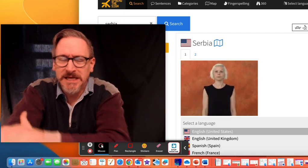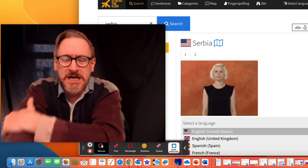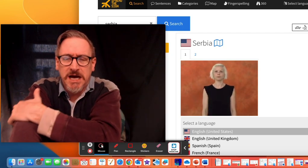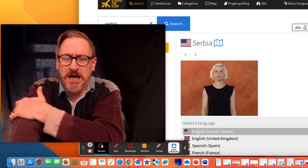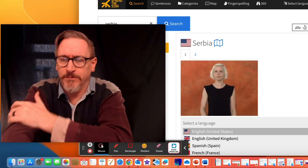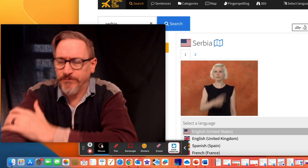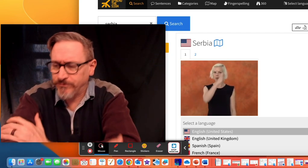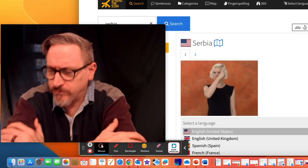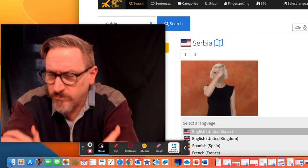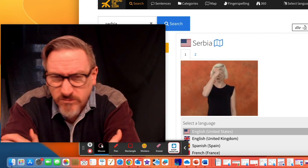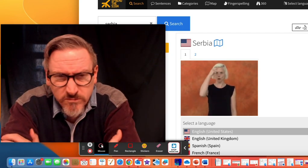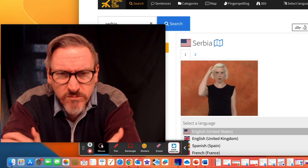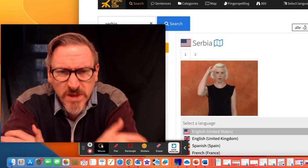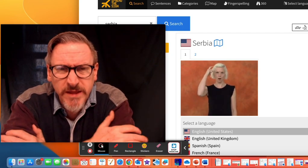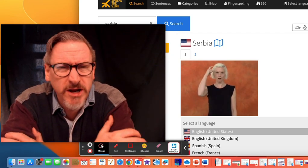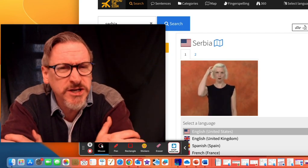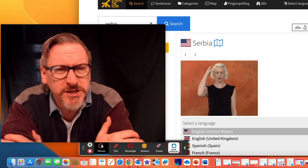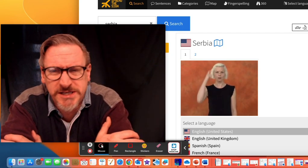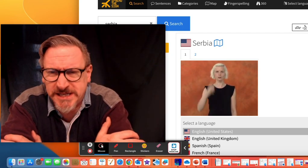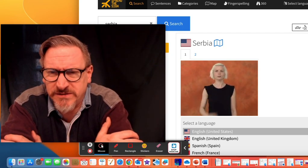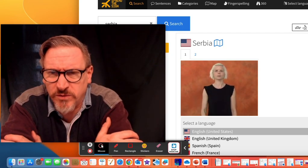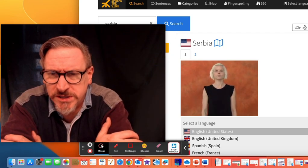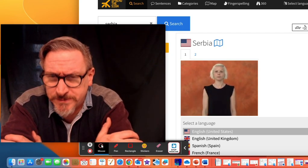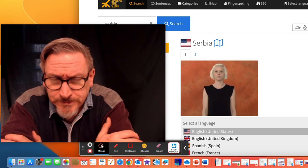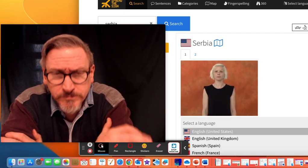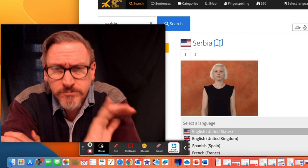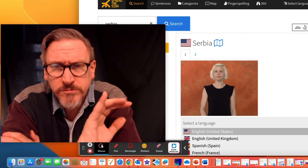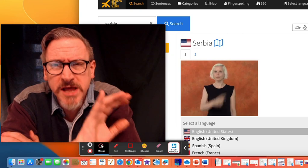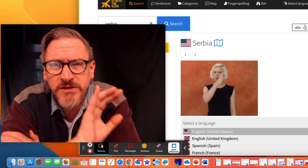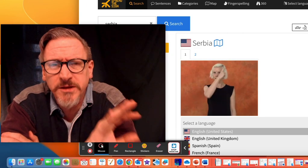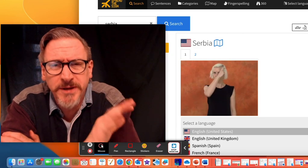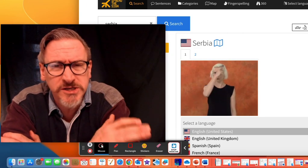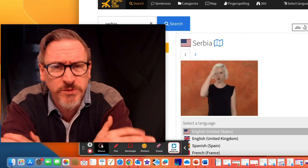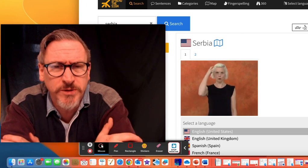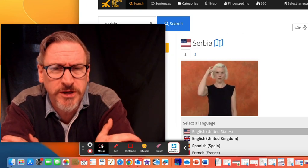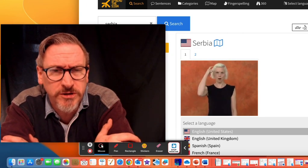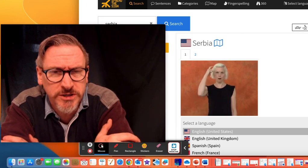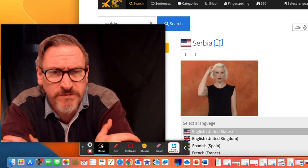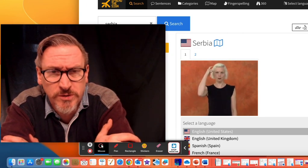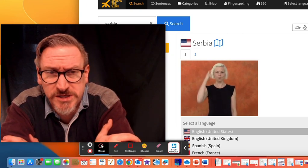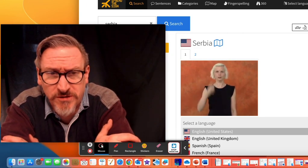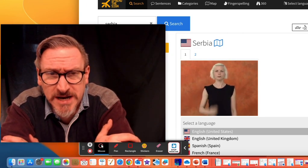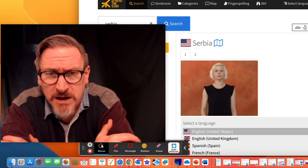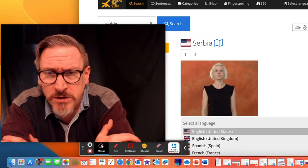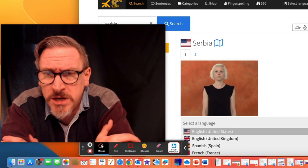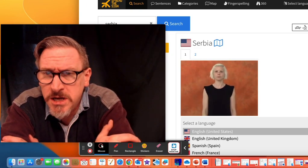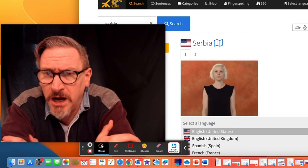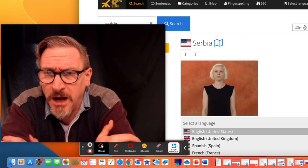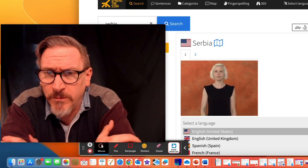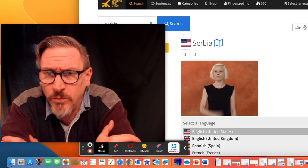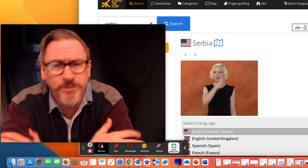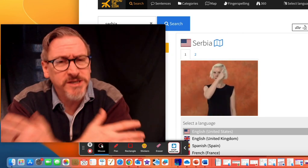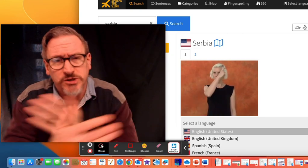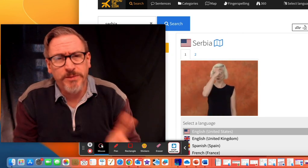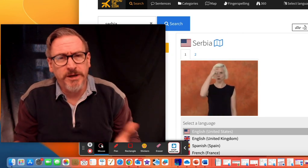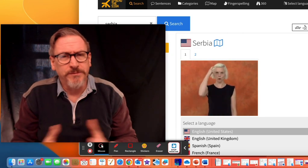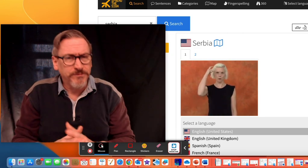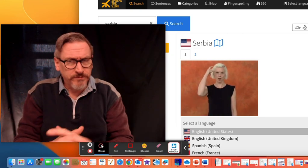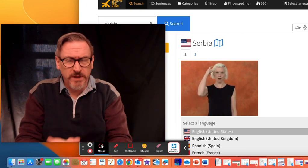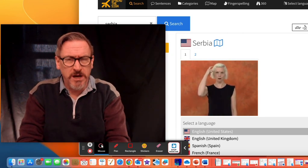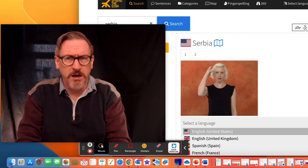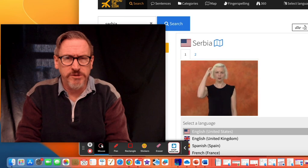90s, and then each of the successive ones. I think the biggest one to focus on right now would be